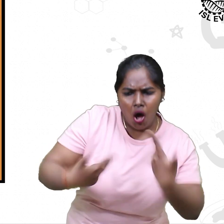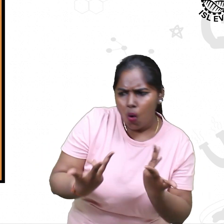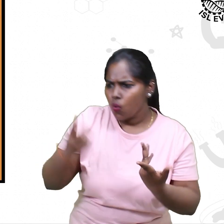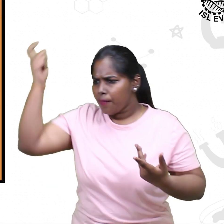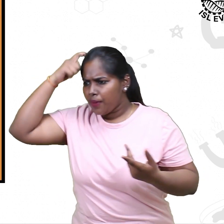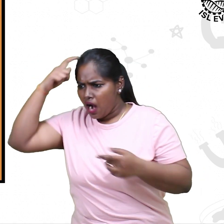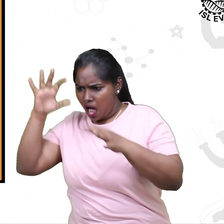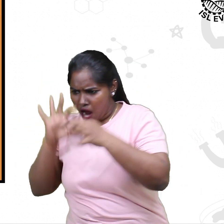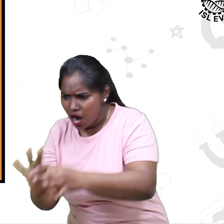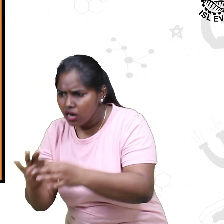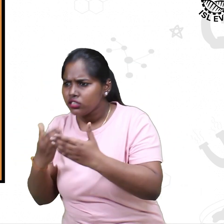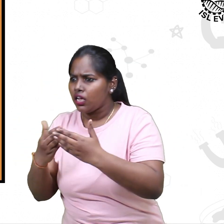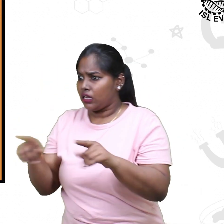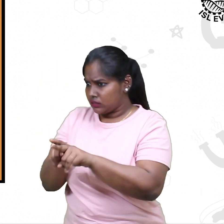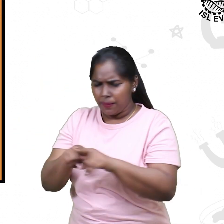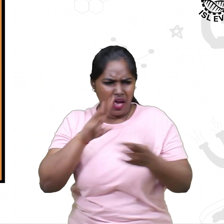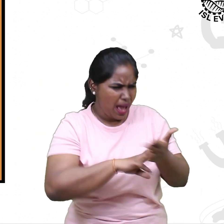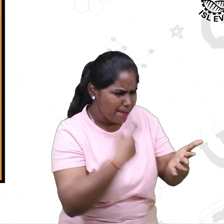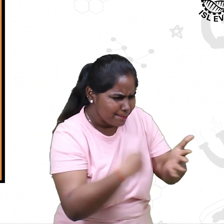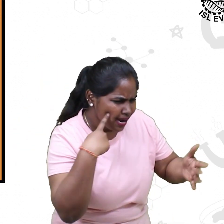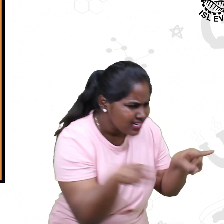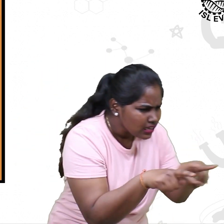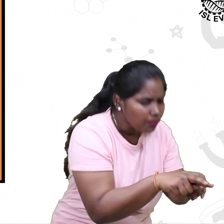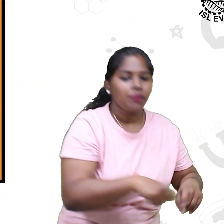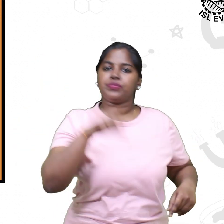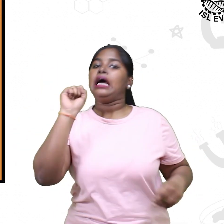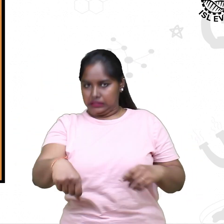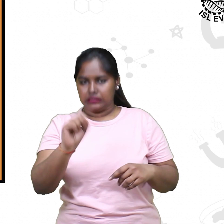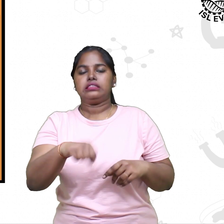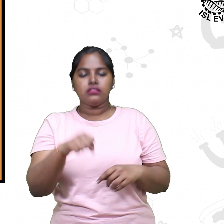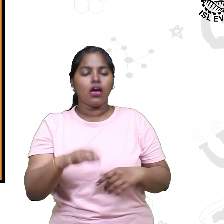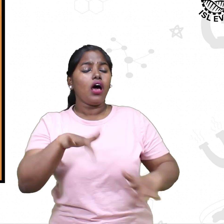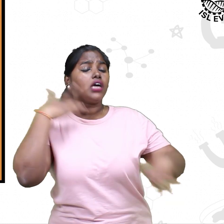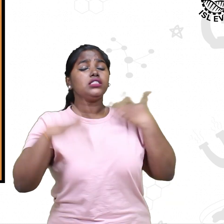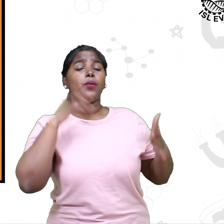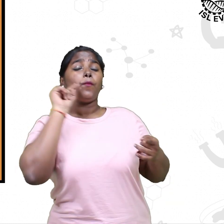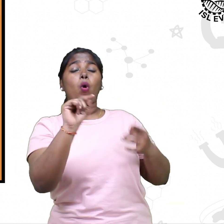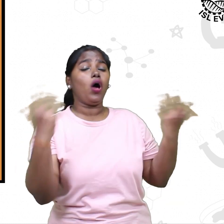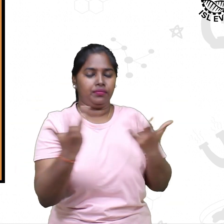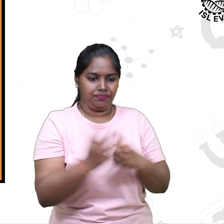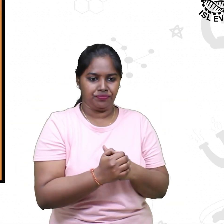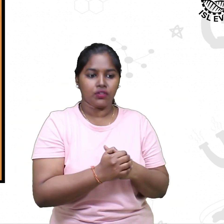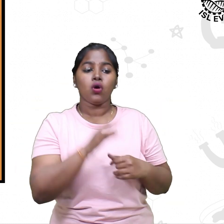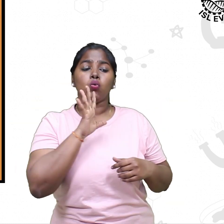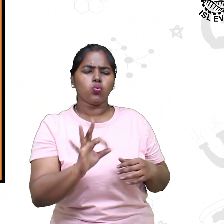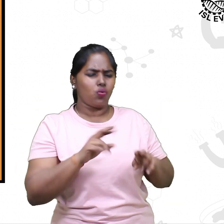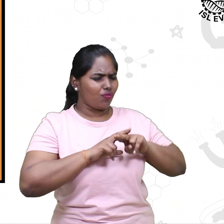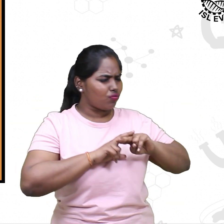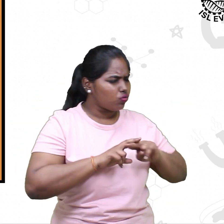have this gigantic machine? MRI is what it's called. Yeah. And what's interesting is that this is